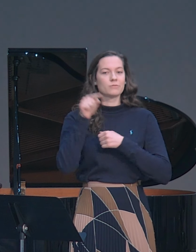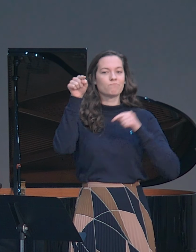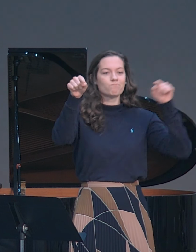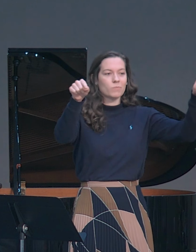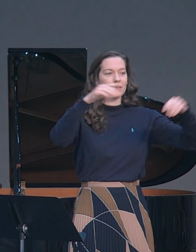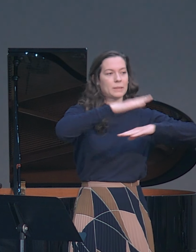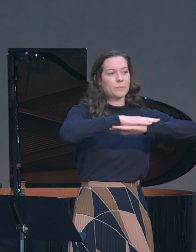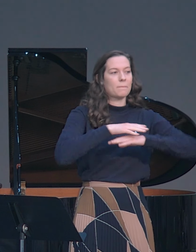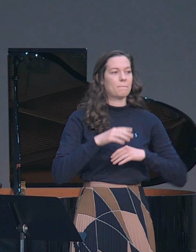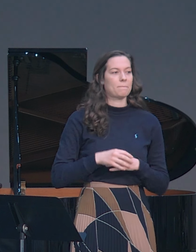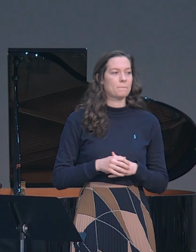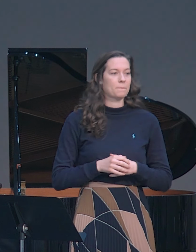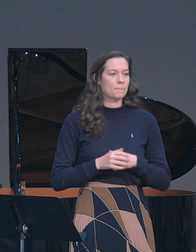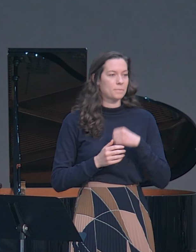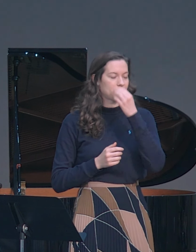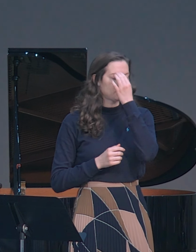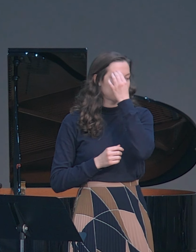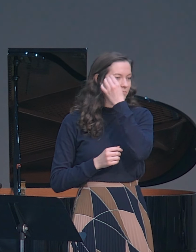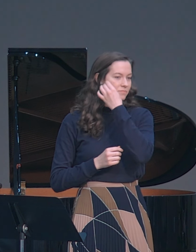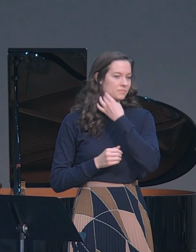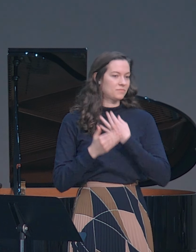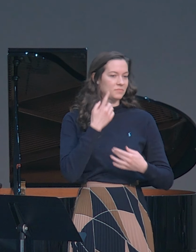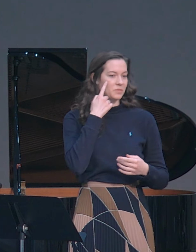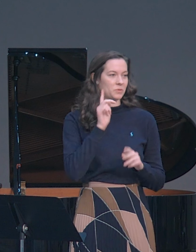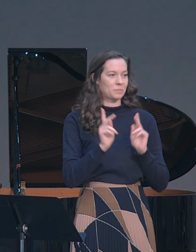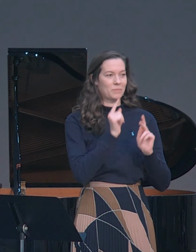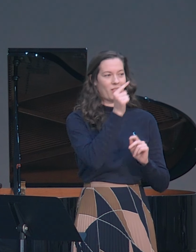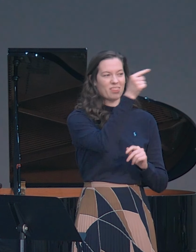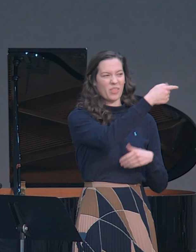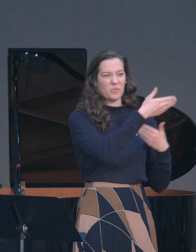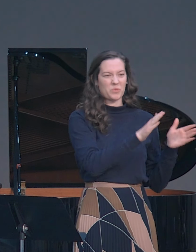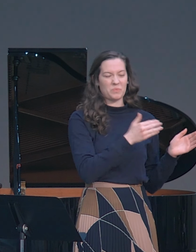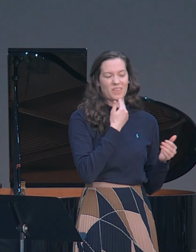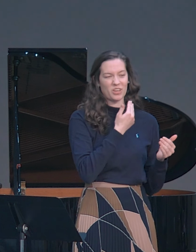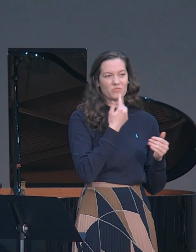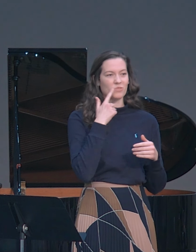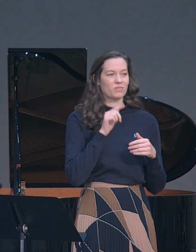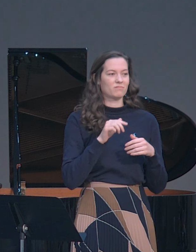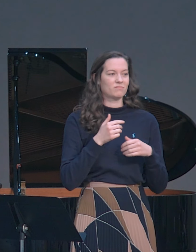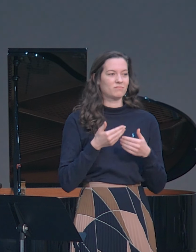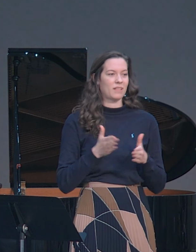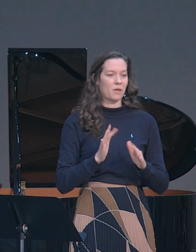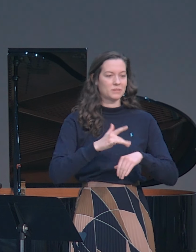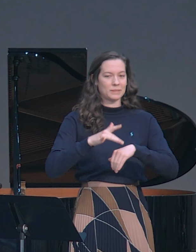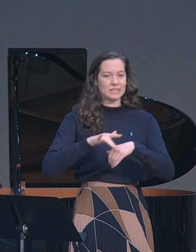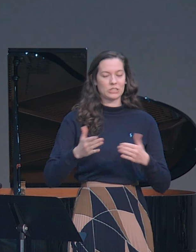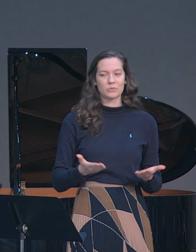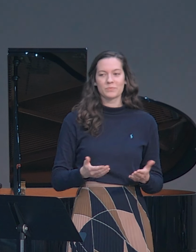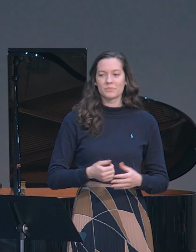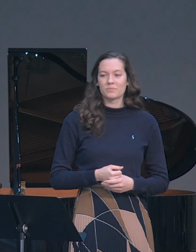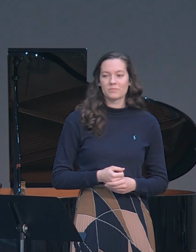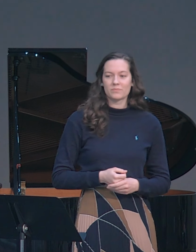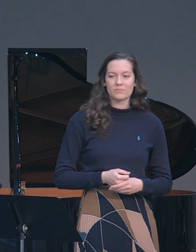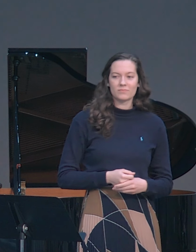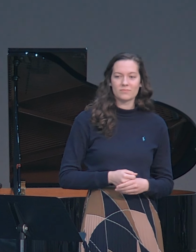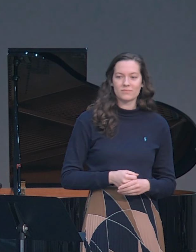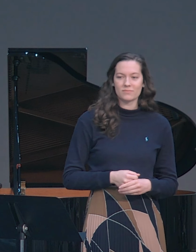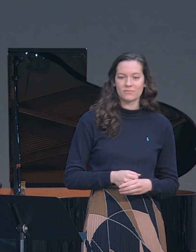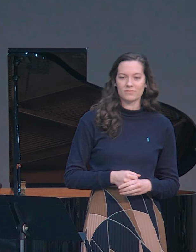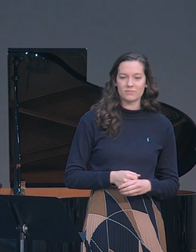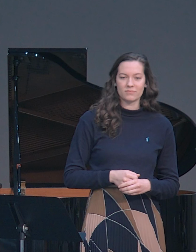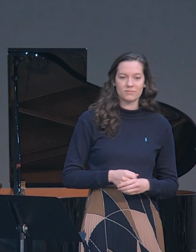the overflow room, we want to thank you for joining us there, but also there are elements on the back table there as well. And as you make